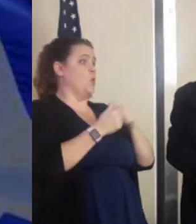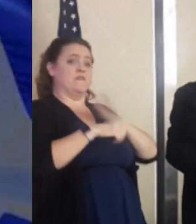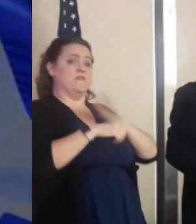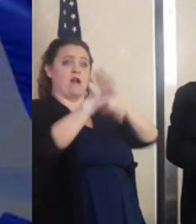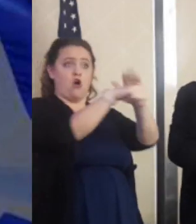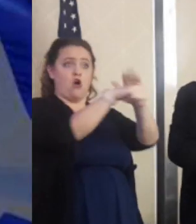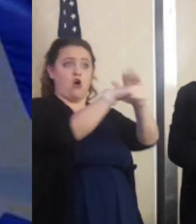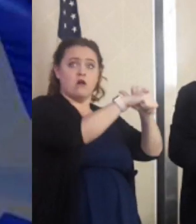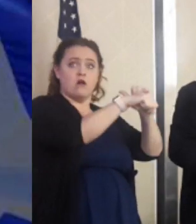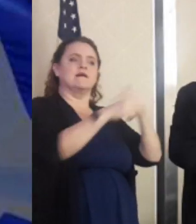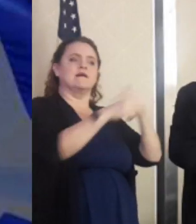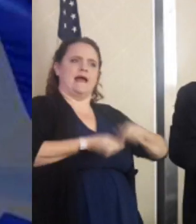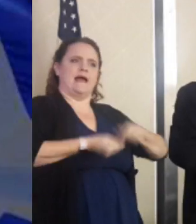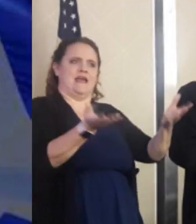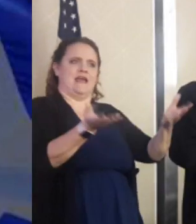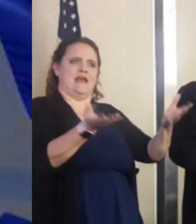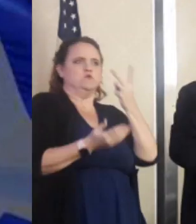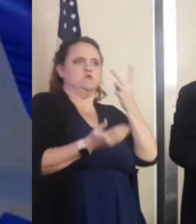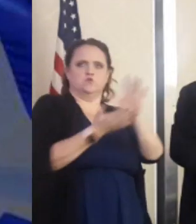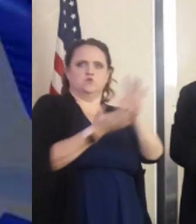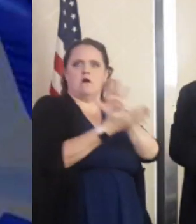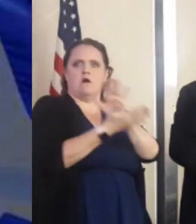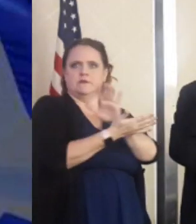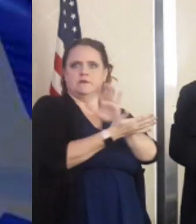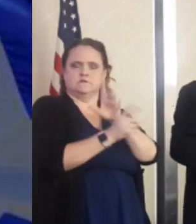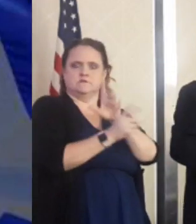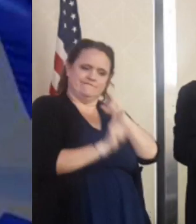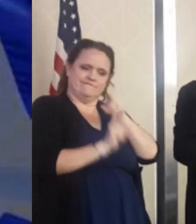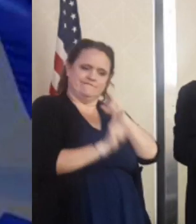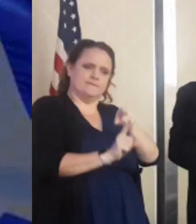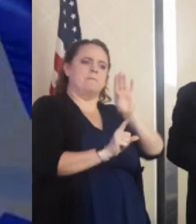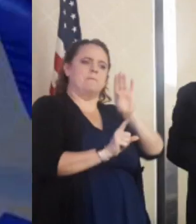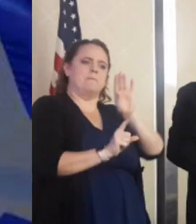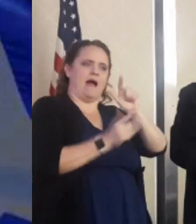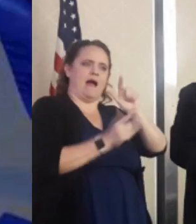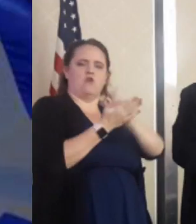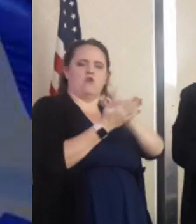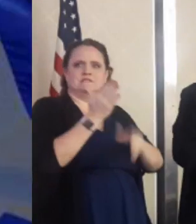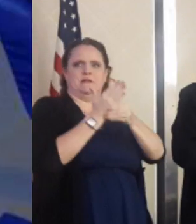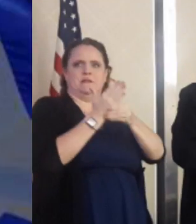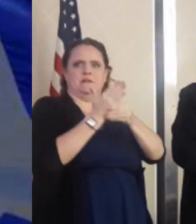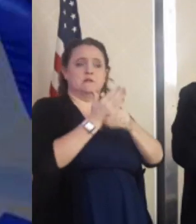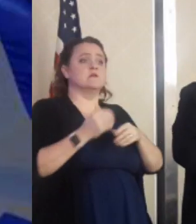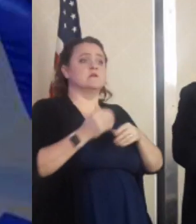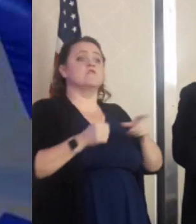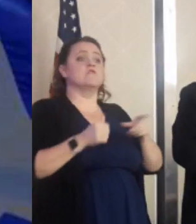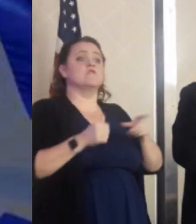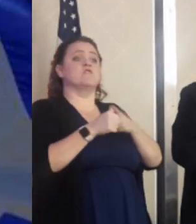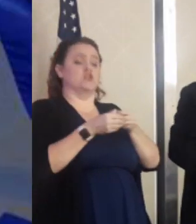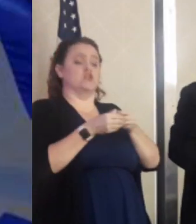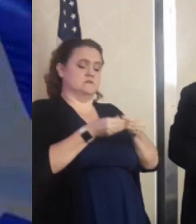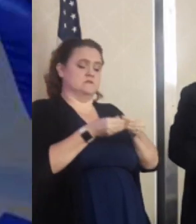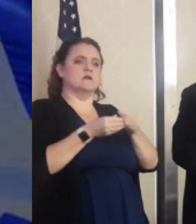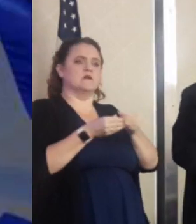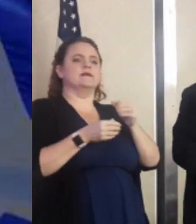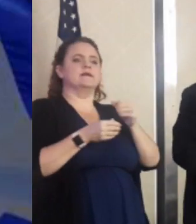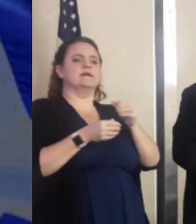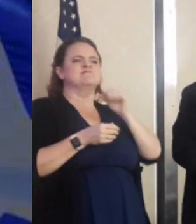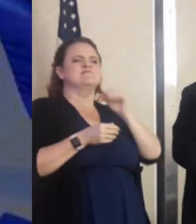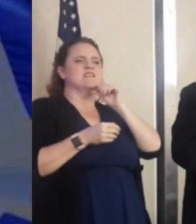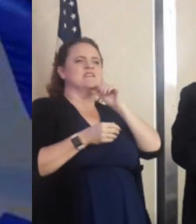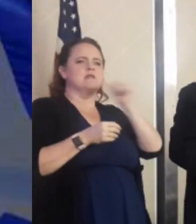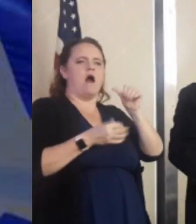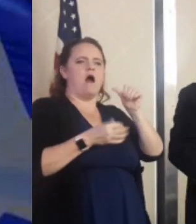documents concerning bylaws amendments. The first set I'd like to take out is a set of non-substantive changes aimed